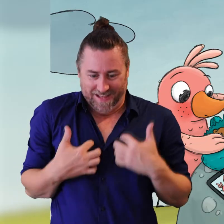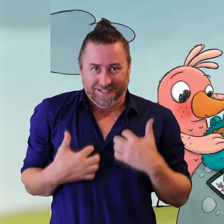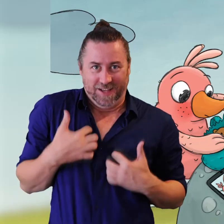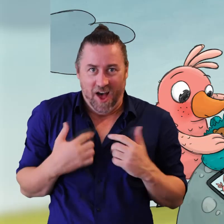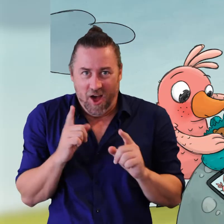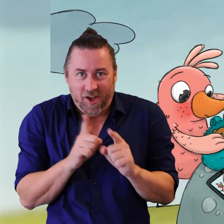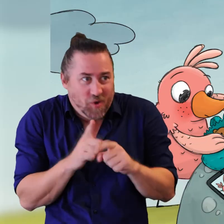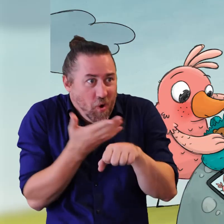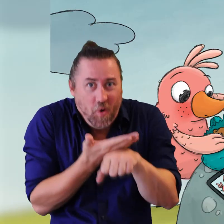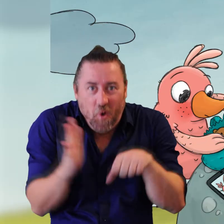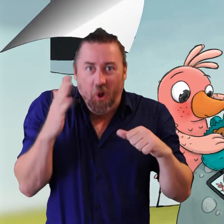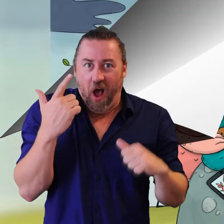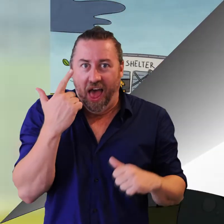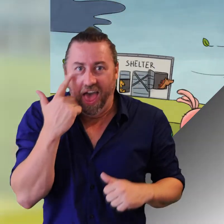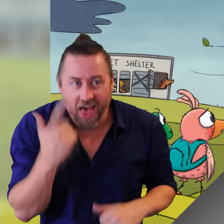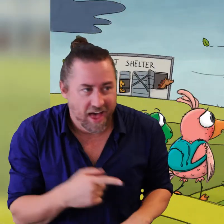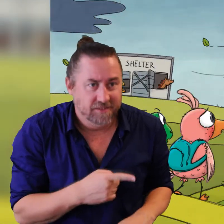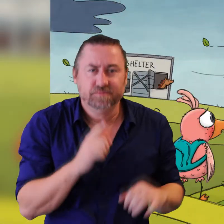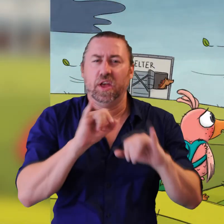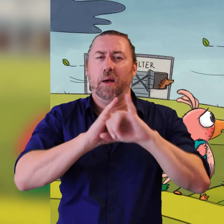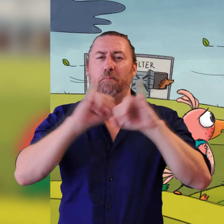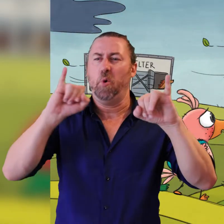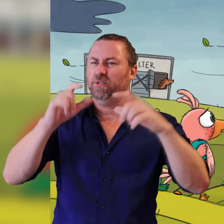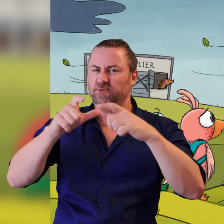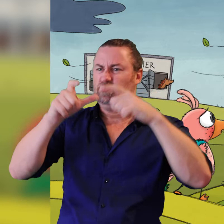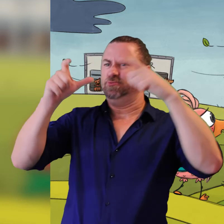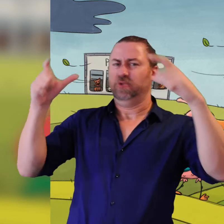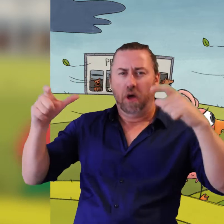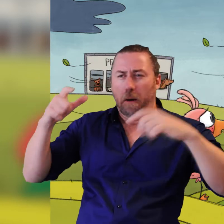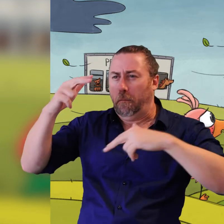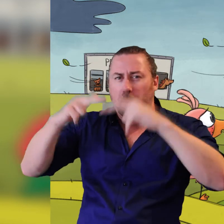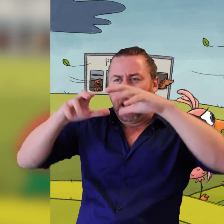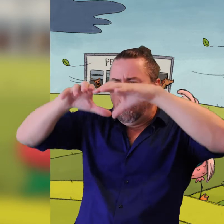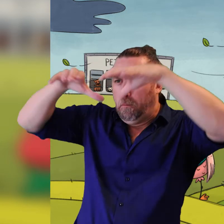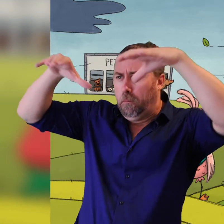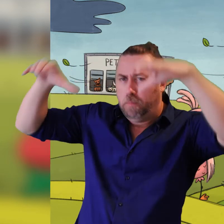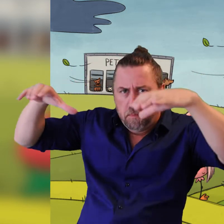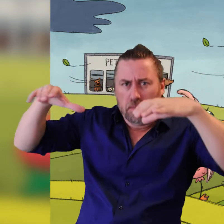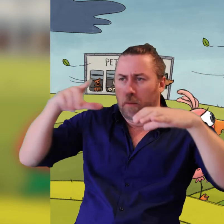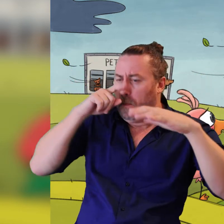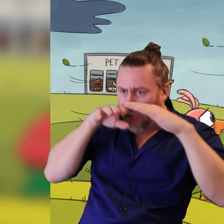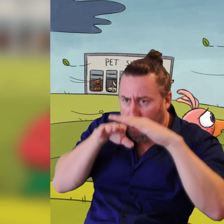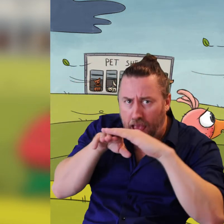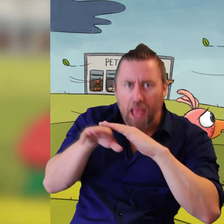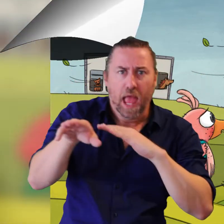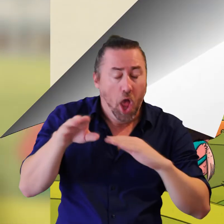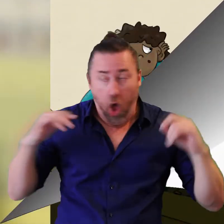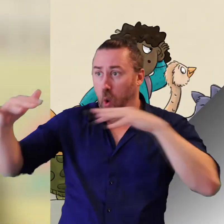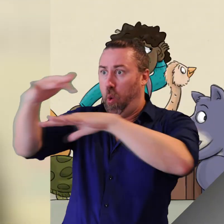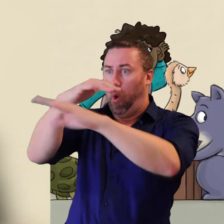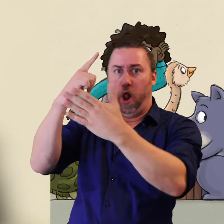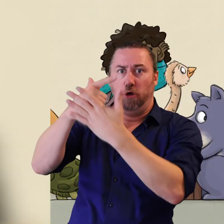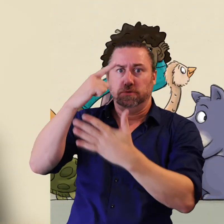bit excited. The emergency shelter was a big building. Lots of people were there already.